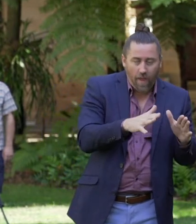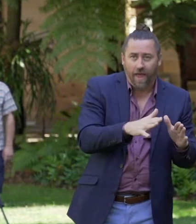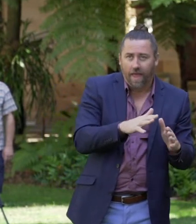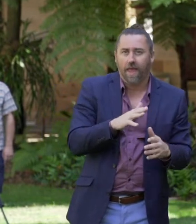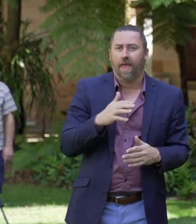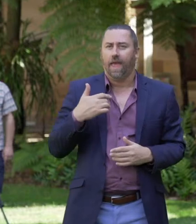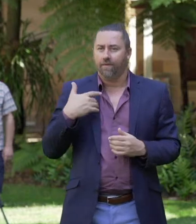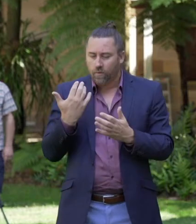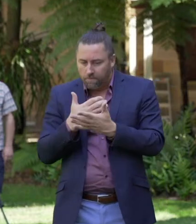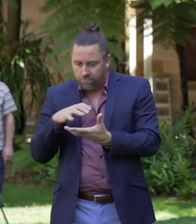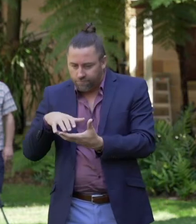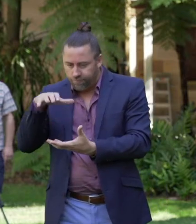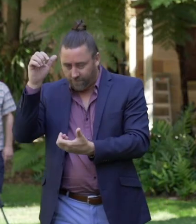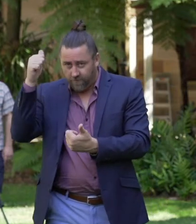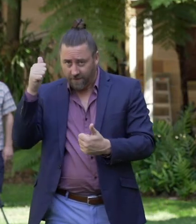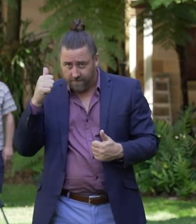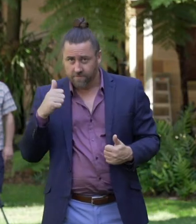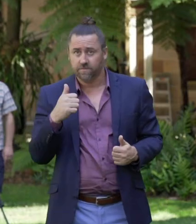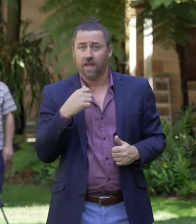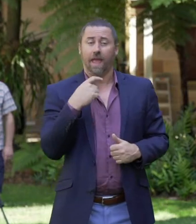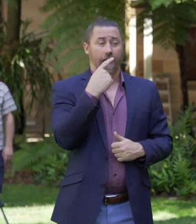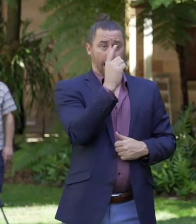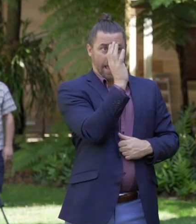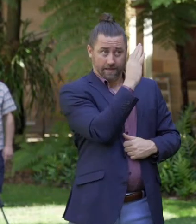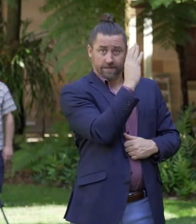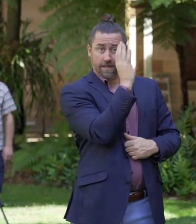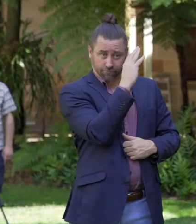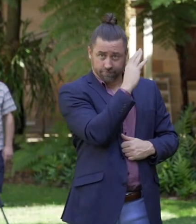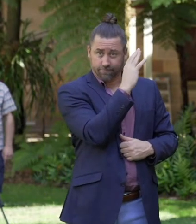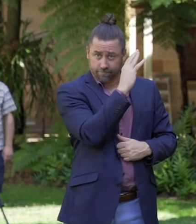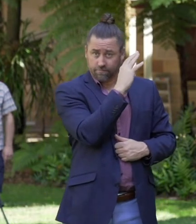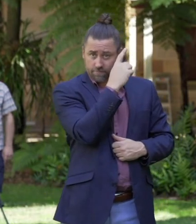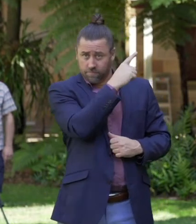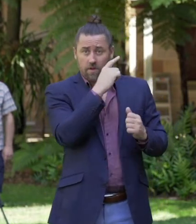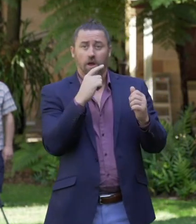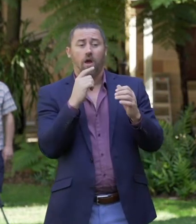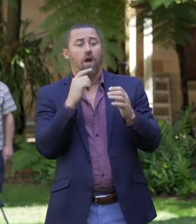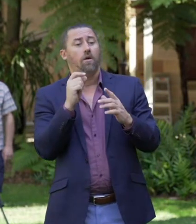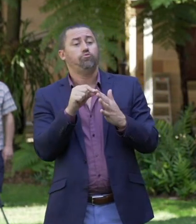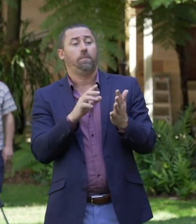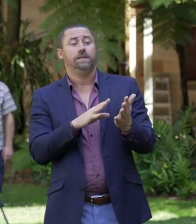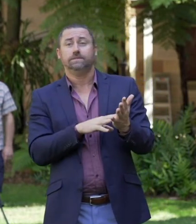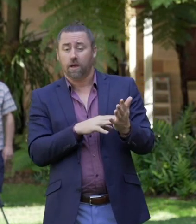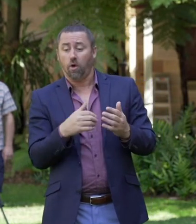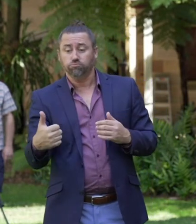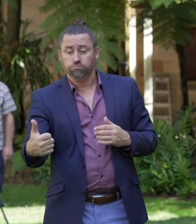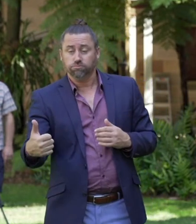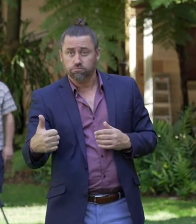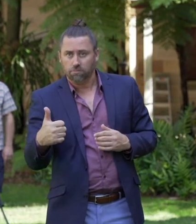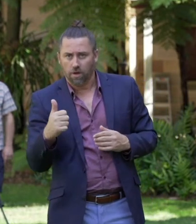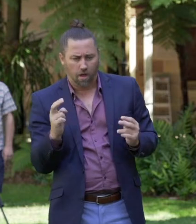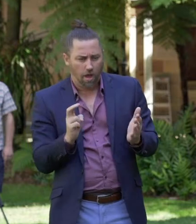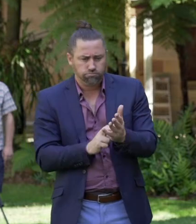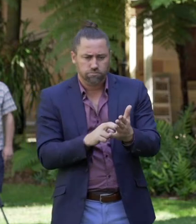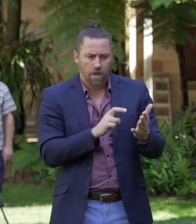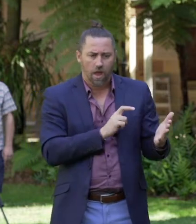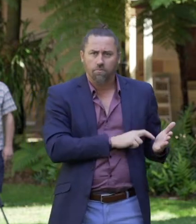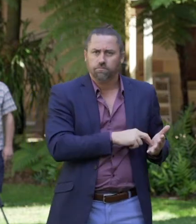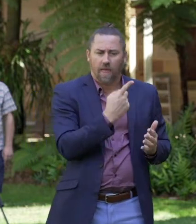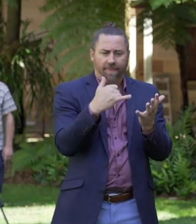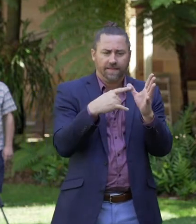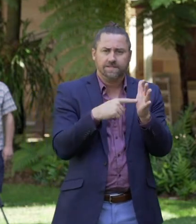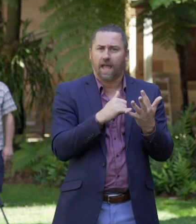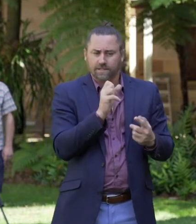states, he has not committed a cent to Queenslanders, not a cent to help Queenslanders and support